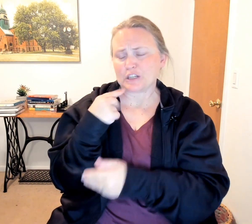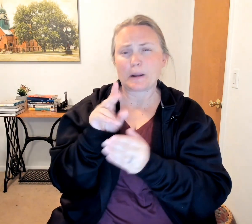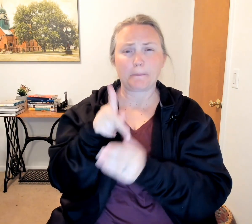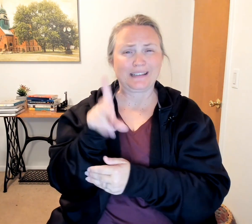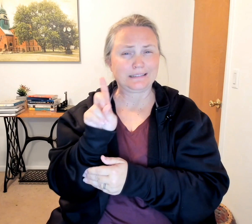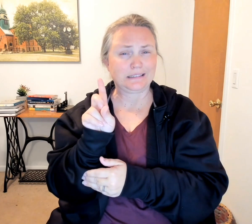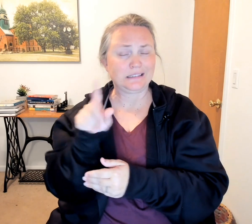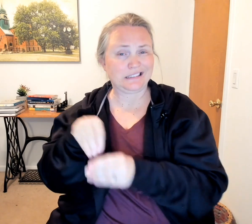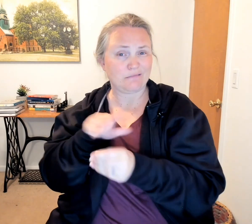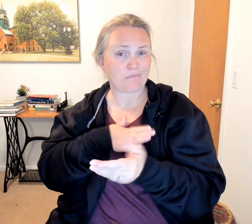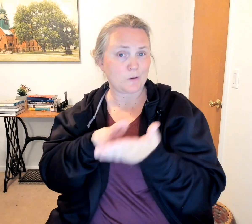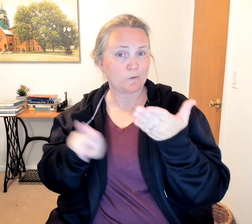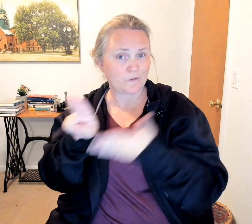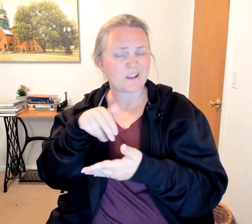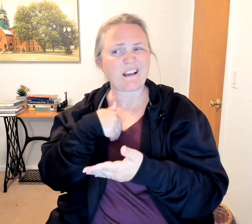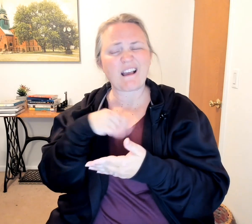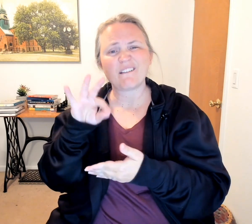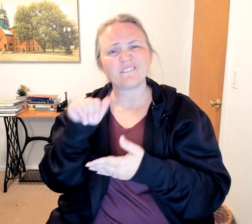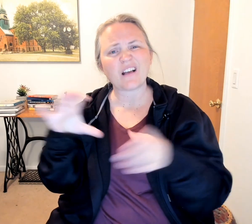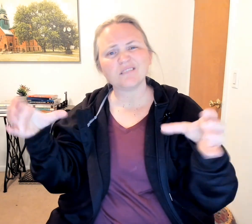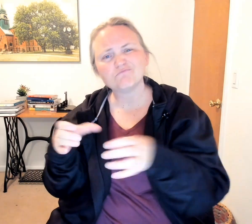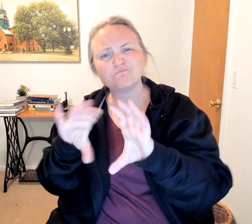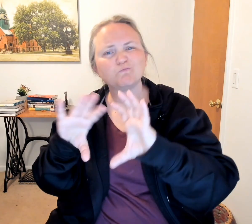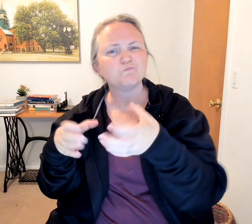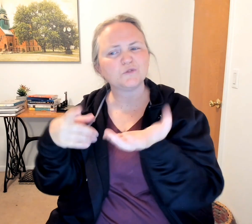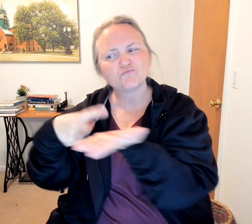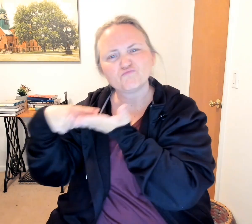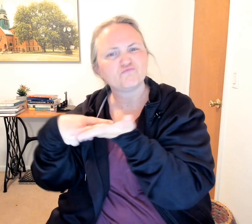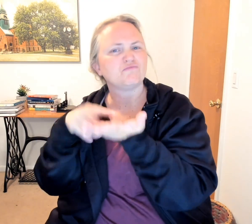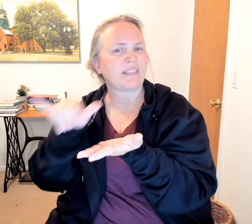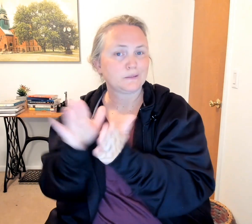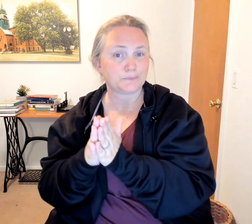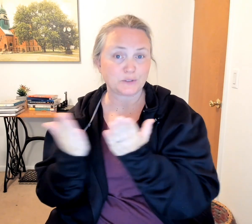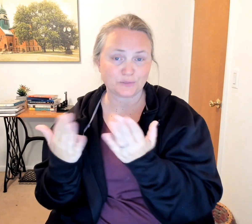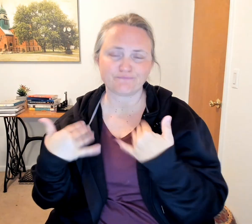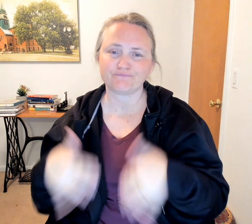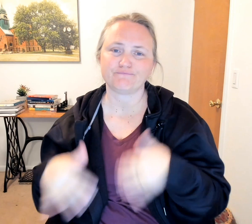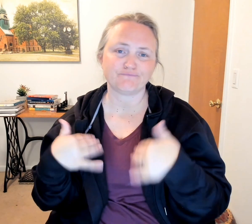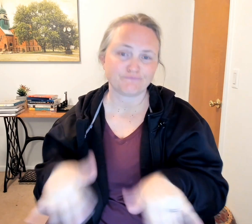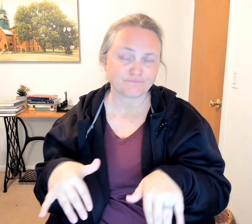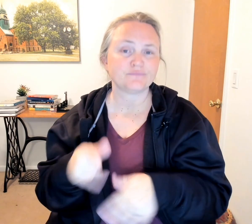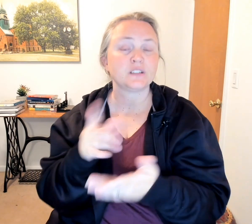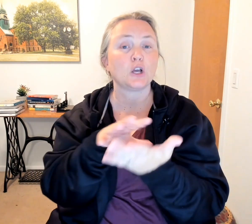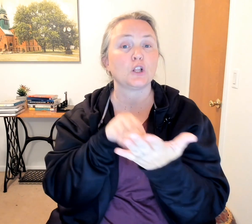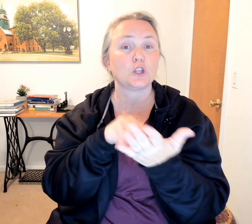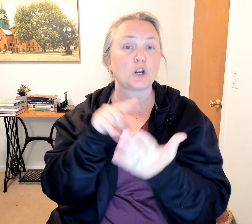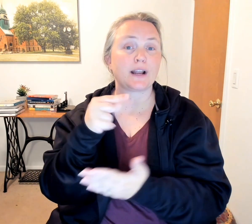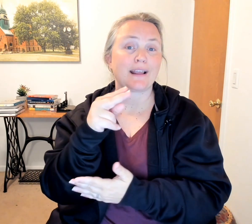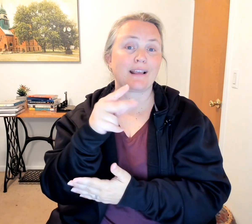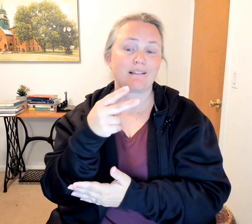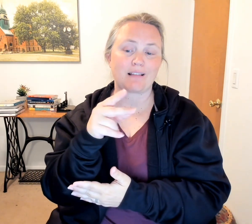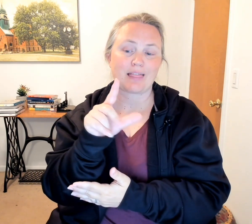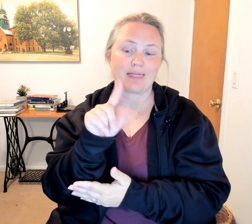doing professional development at my university. We had a faculty learning community around this book. It is Learning